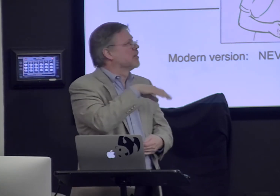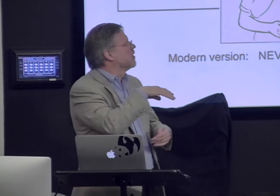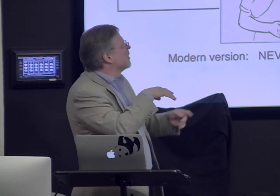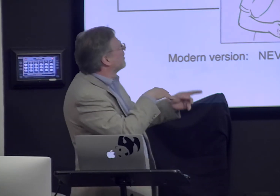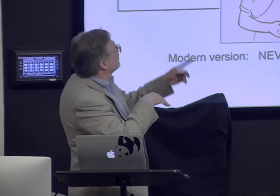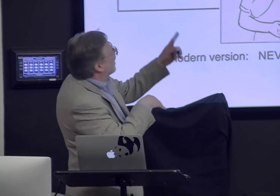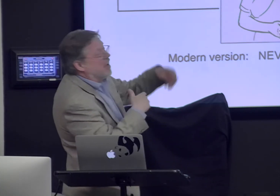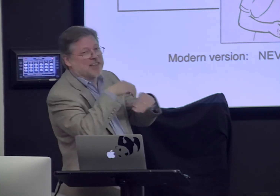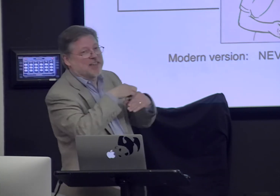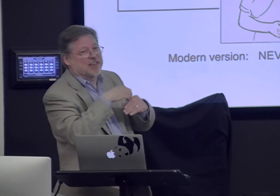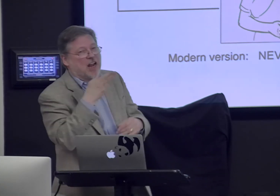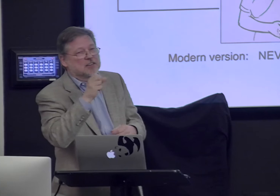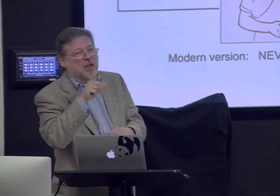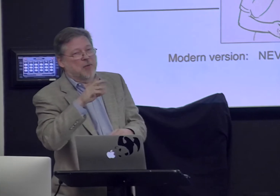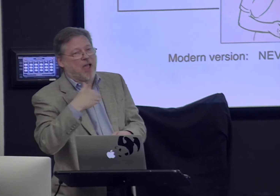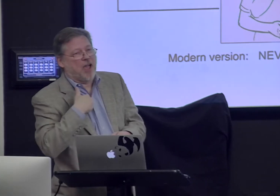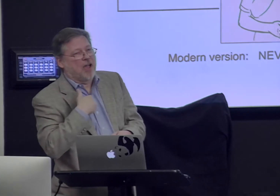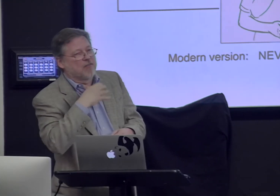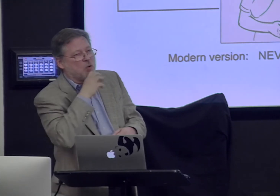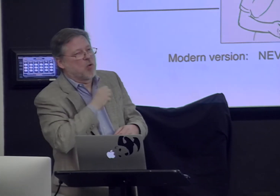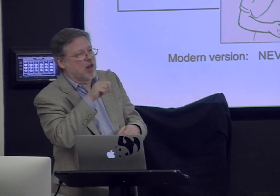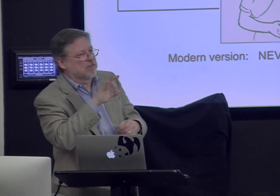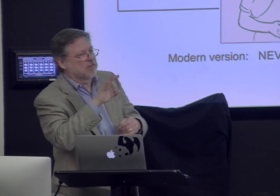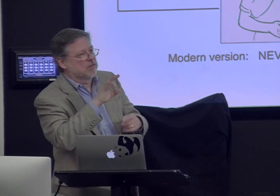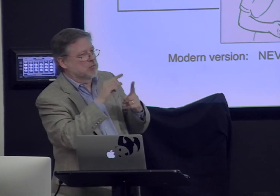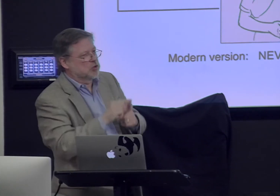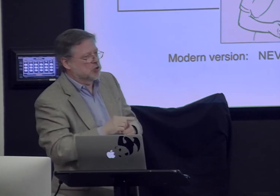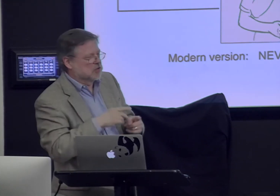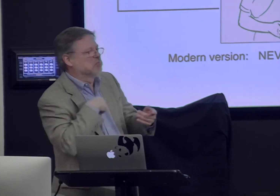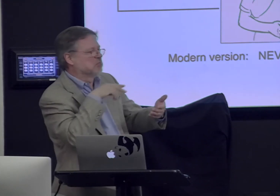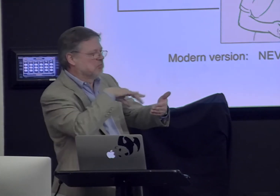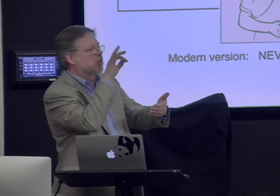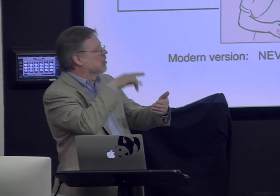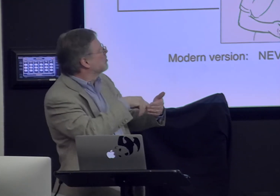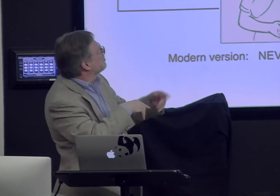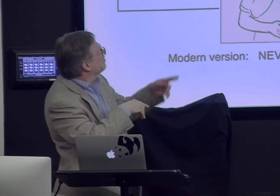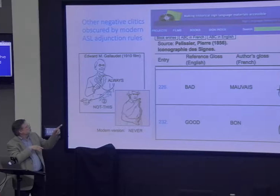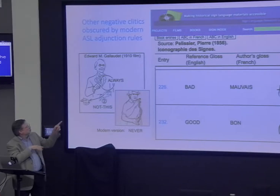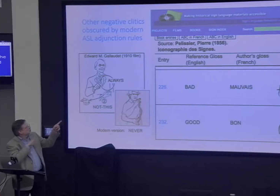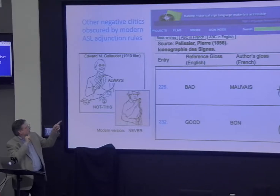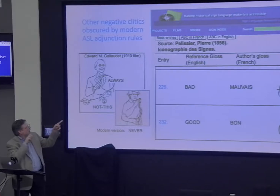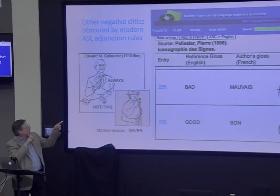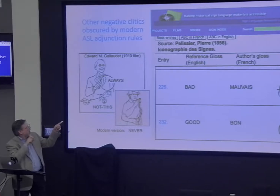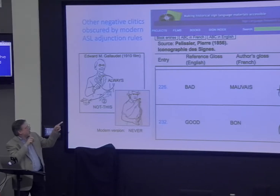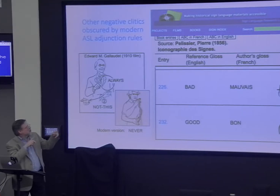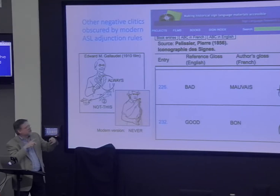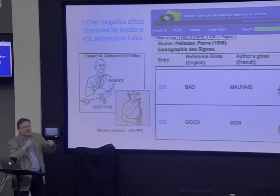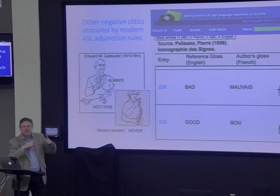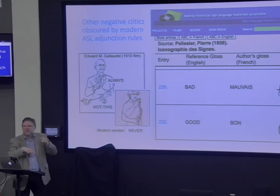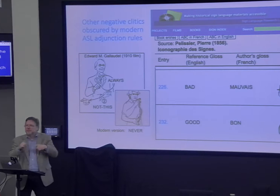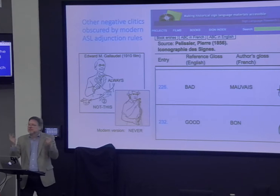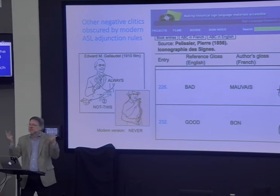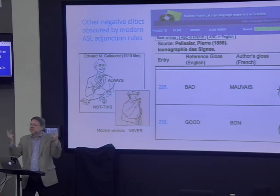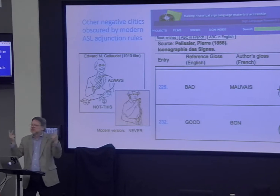When we look at documentation of French Sign Language, we have found examples